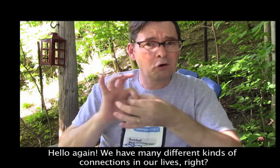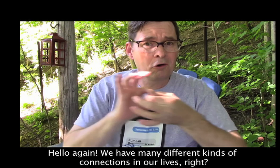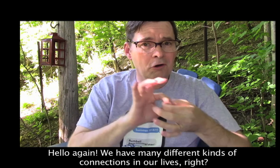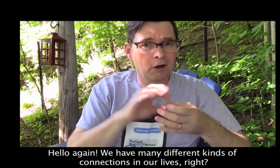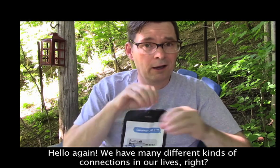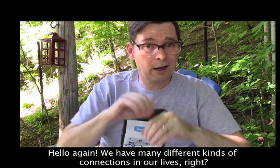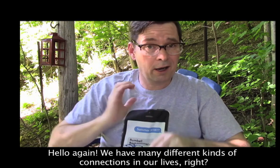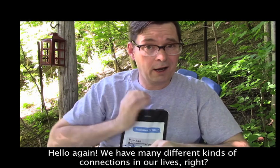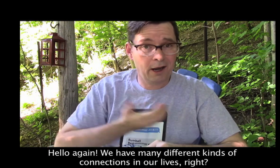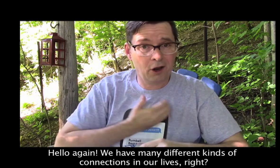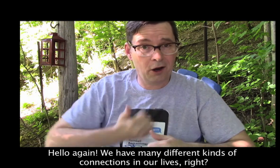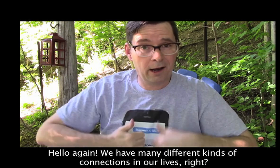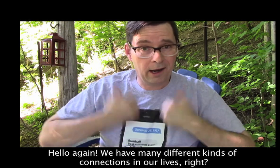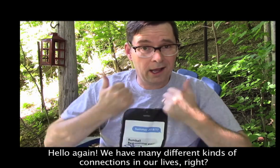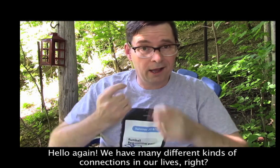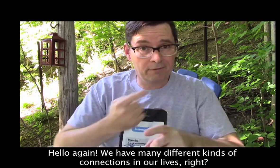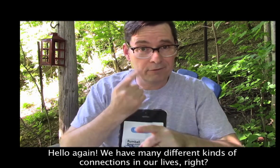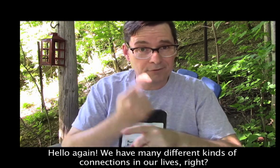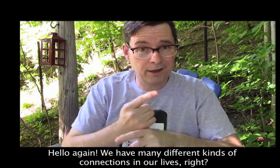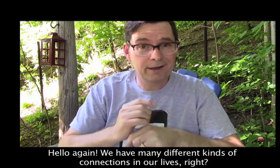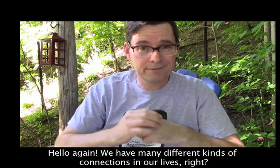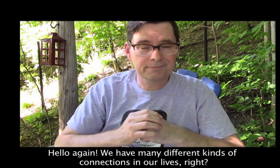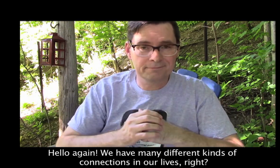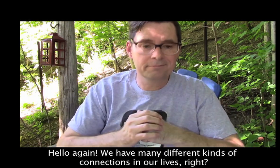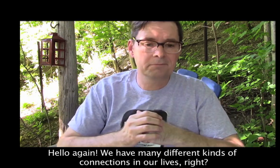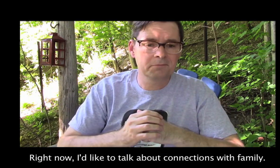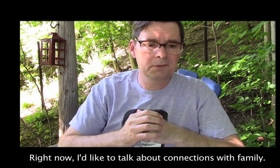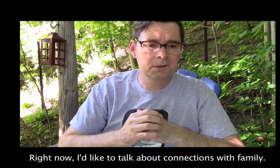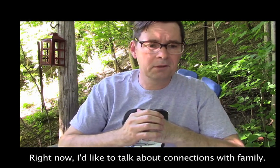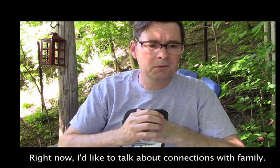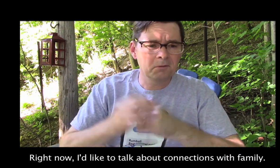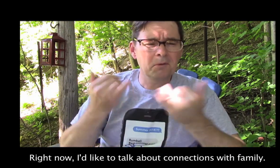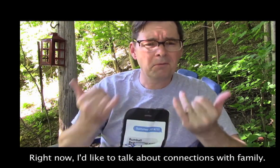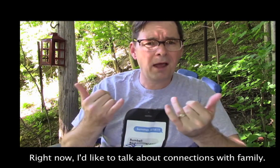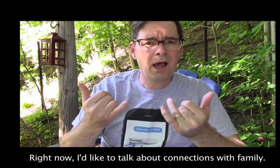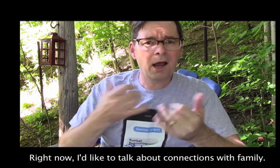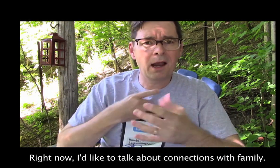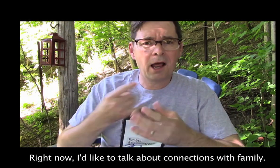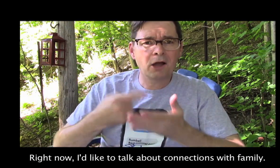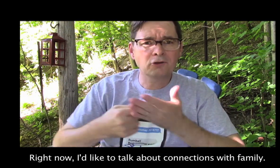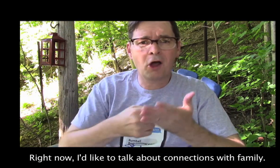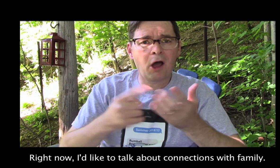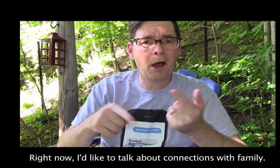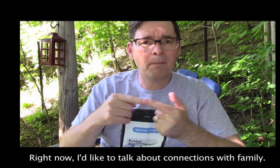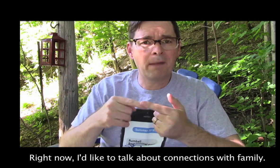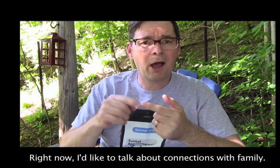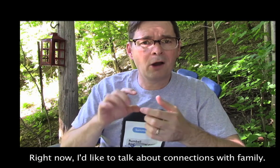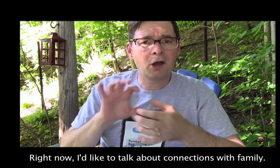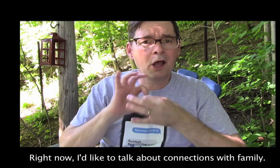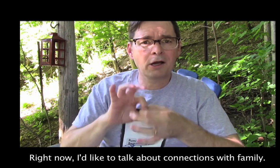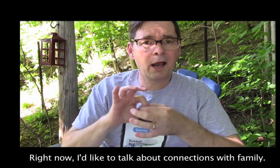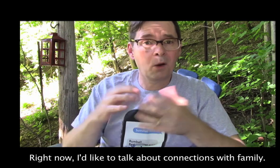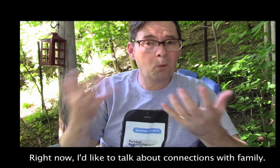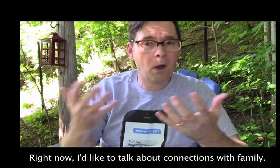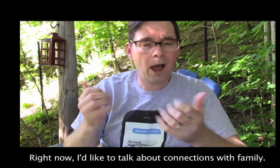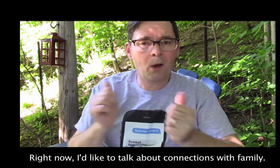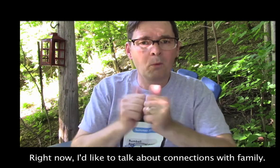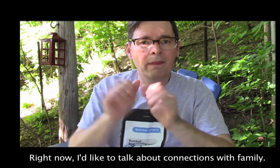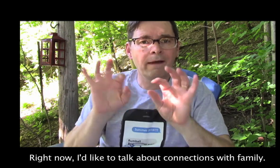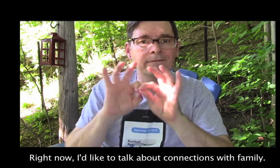We have many different connections in our lives, right? Well, right now I'd like to talk about connections